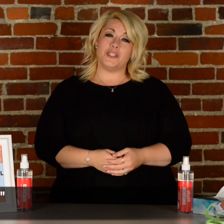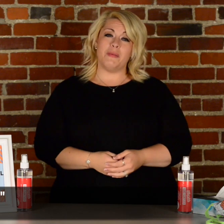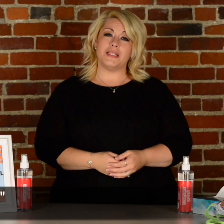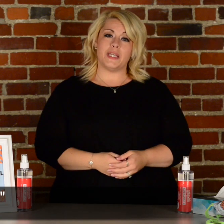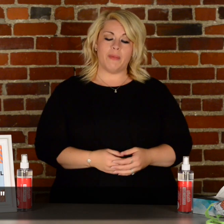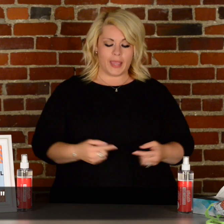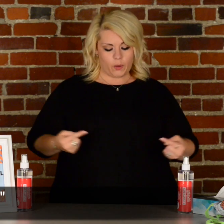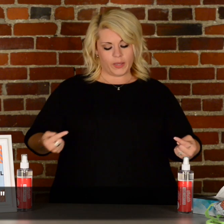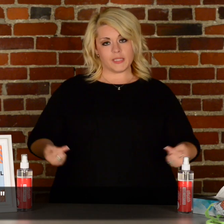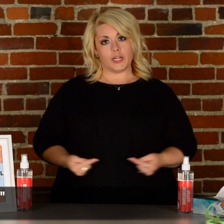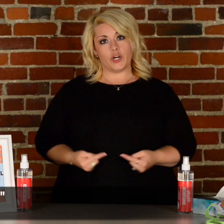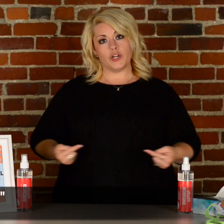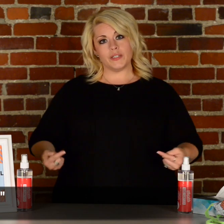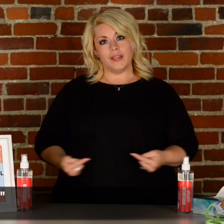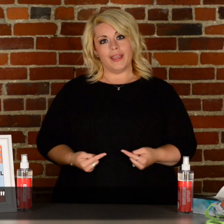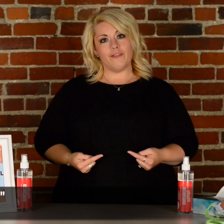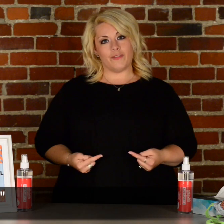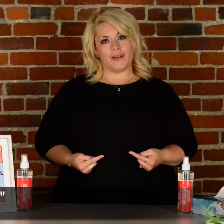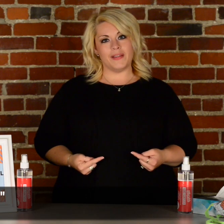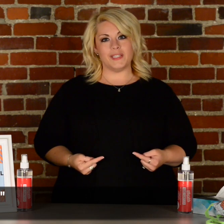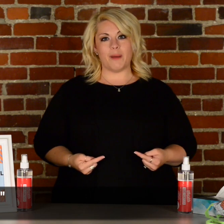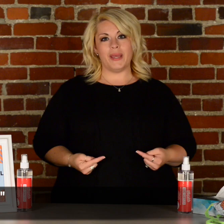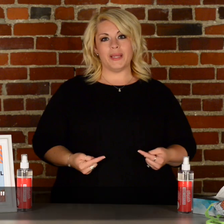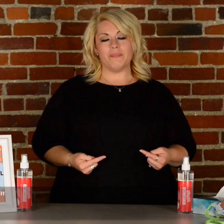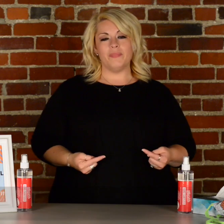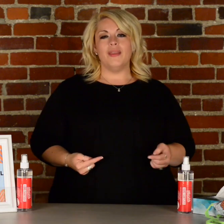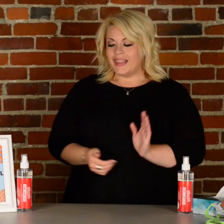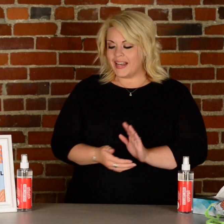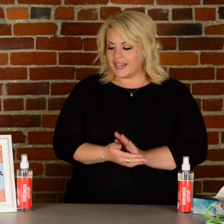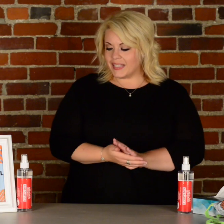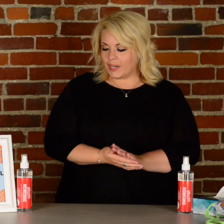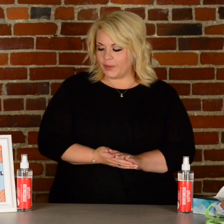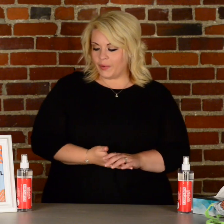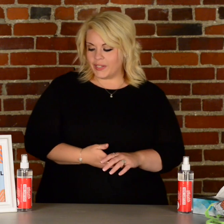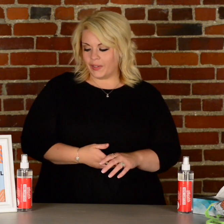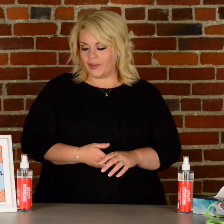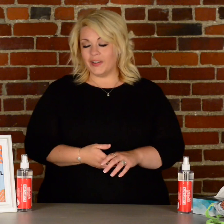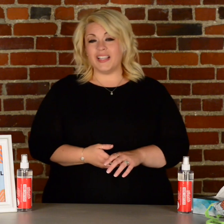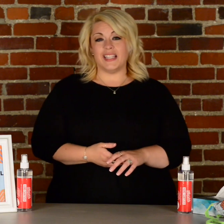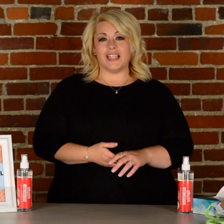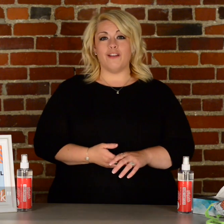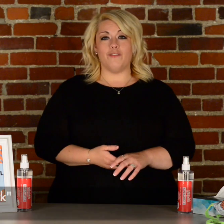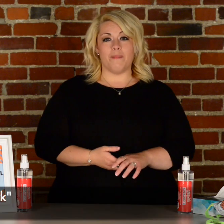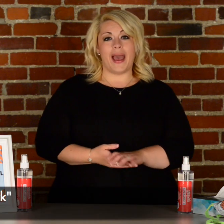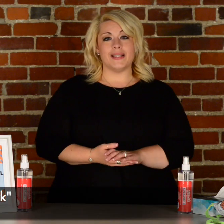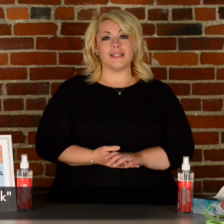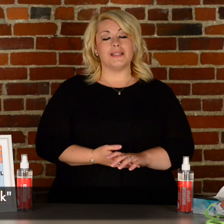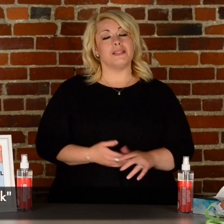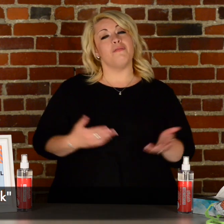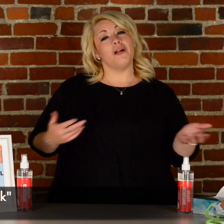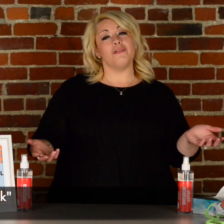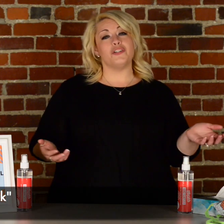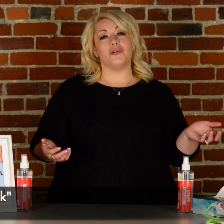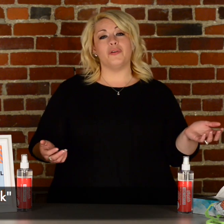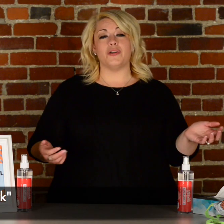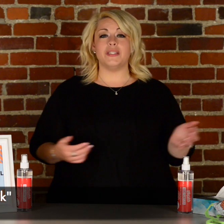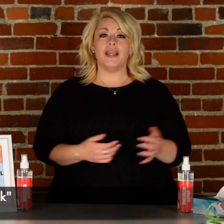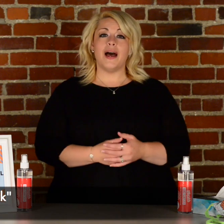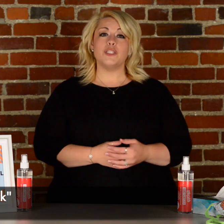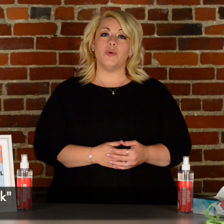to be a stomach ache, we can sign hurt in front of the stomach. The next sign we're going to learn is the sign for mask. So a lot of our children are seeing us wearing